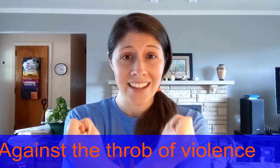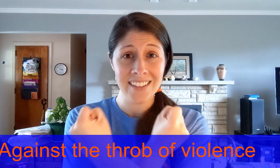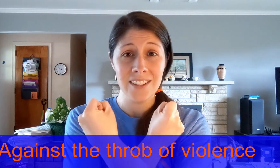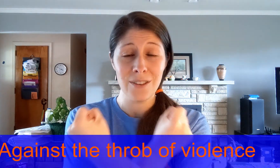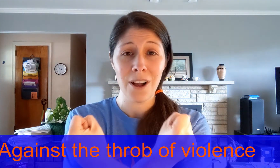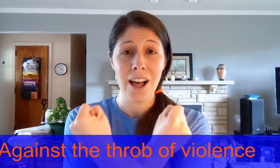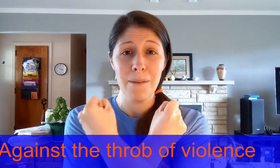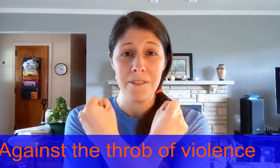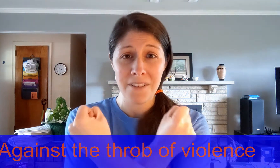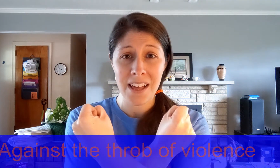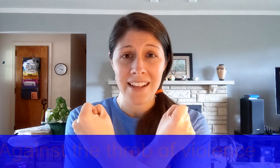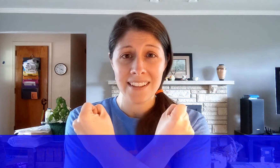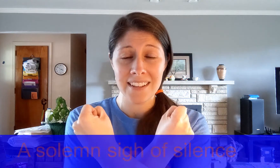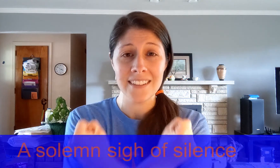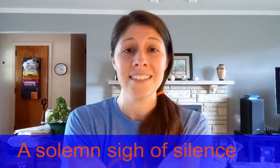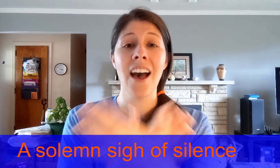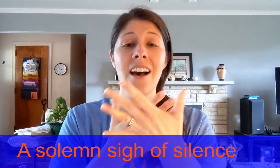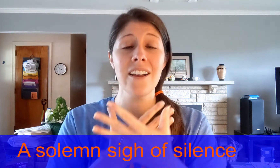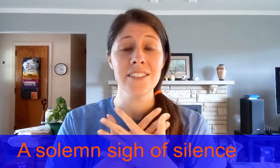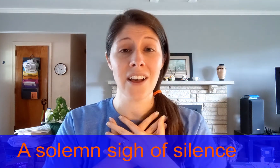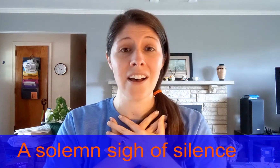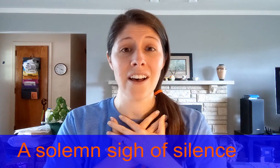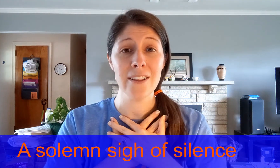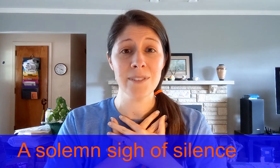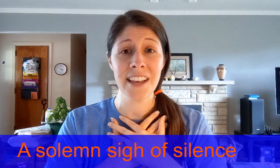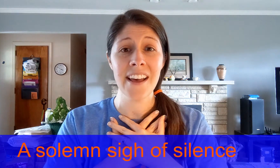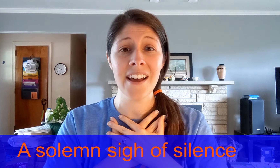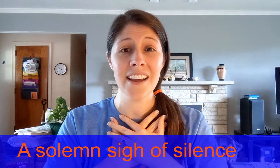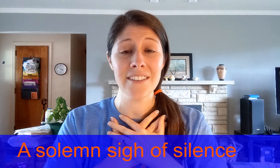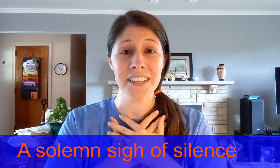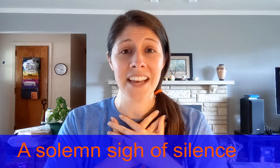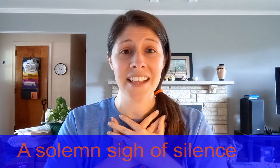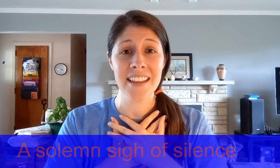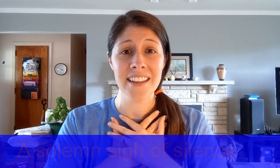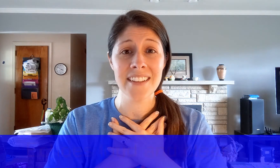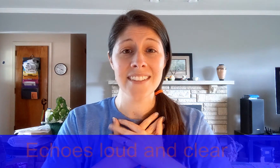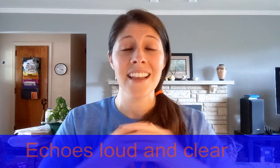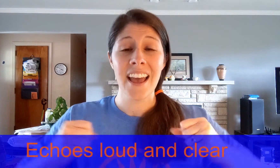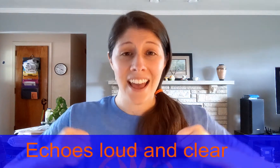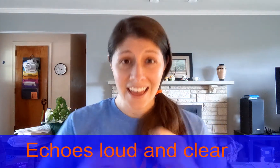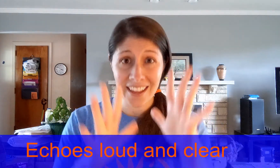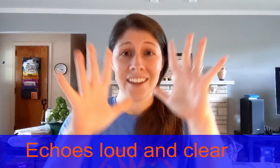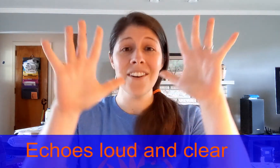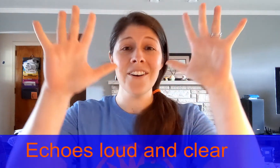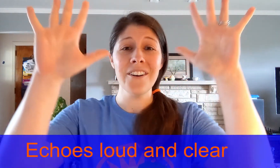against the throb of violence, a solemn sigh of silence